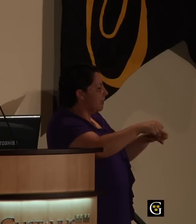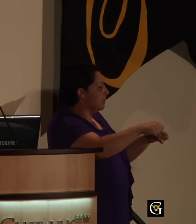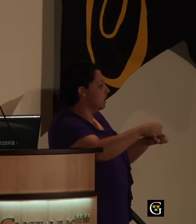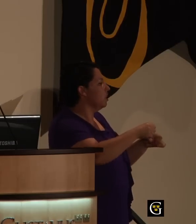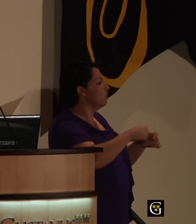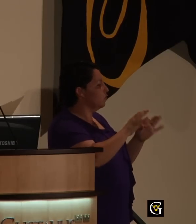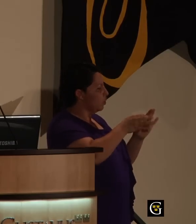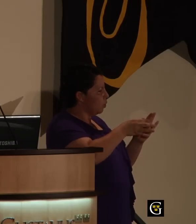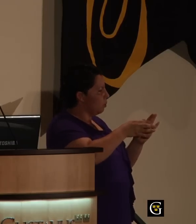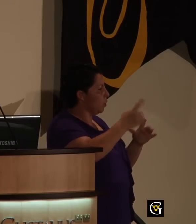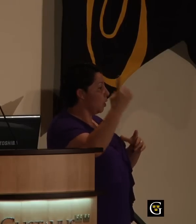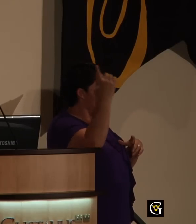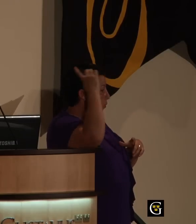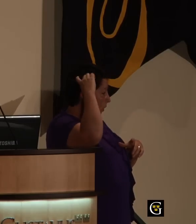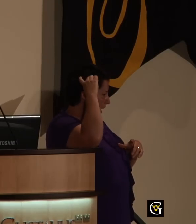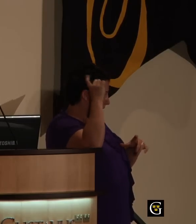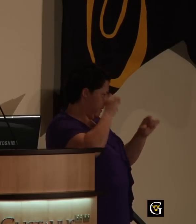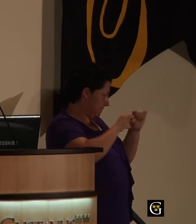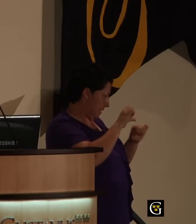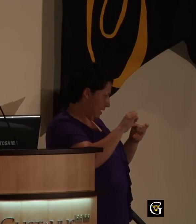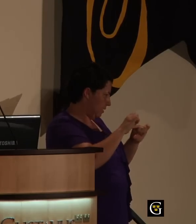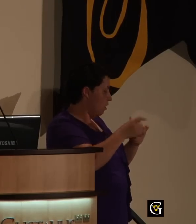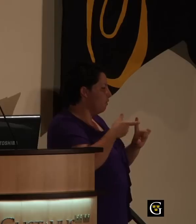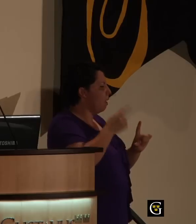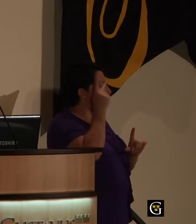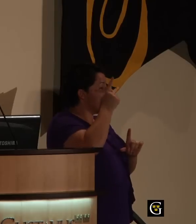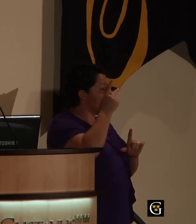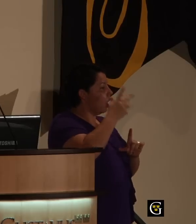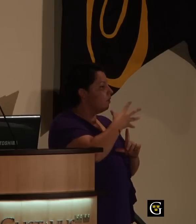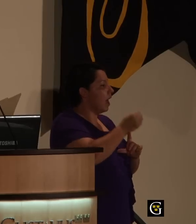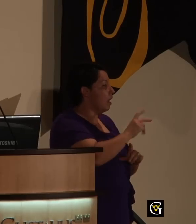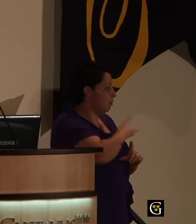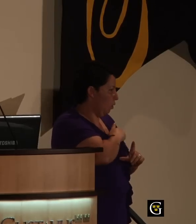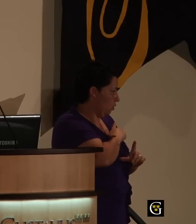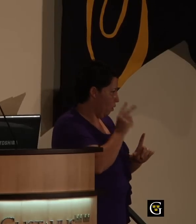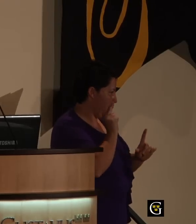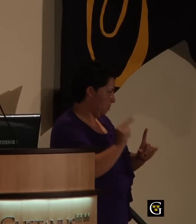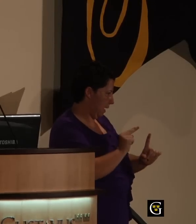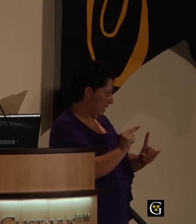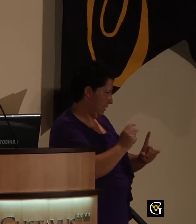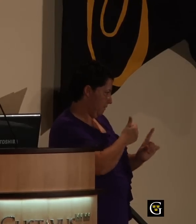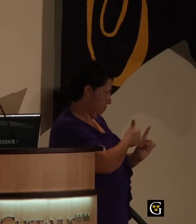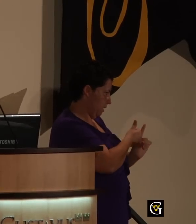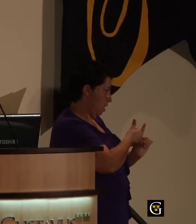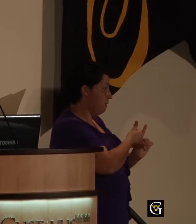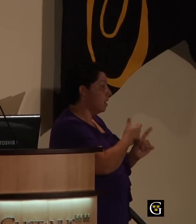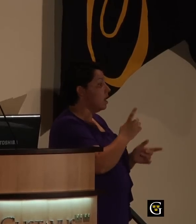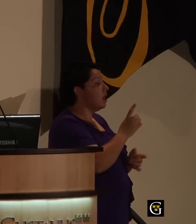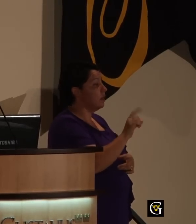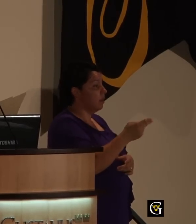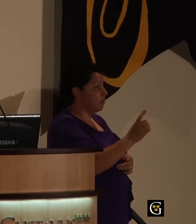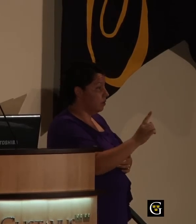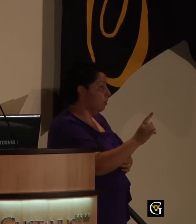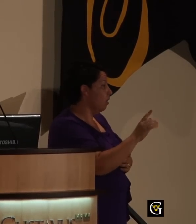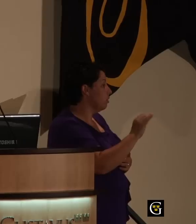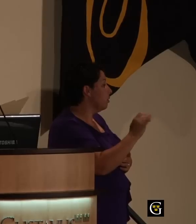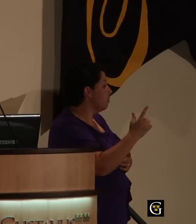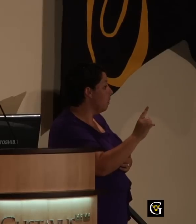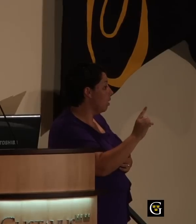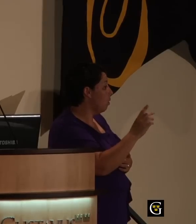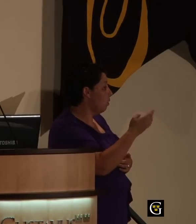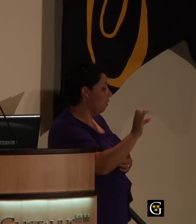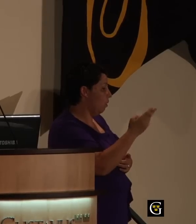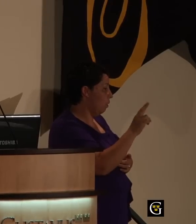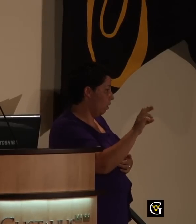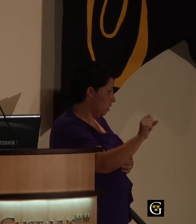philosophical, perhaps even personal perspective. Dr. Michael Chorost fits this role perfectly, and we are honored